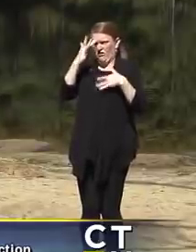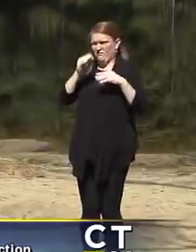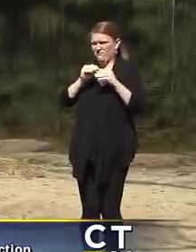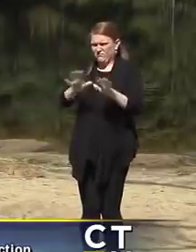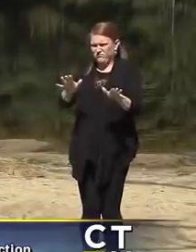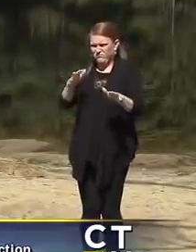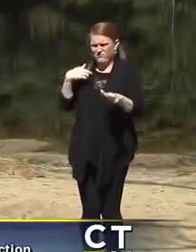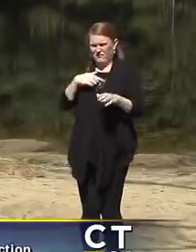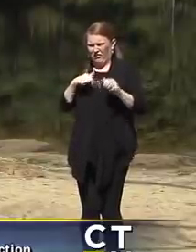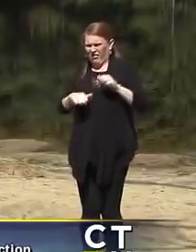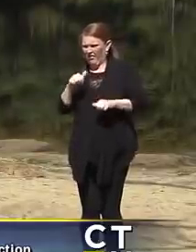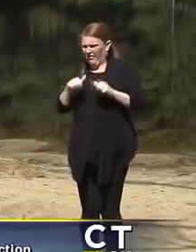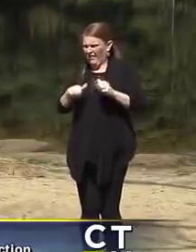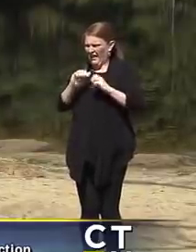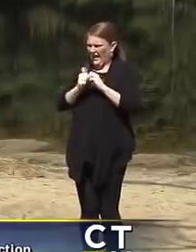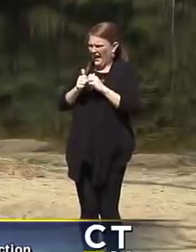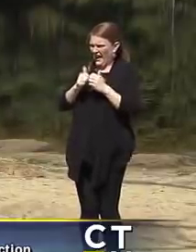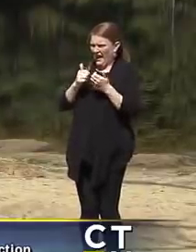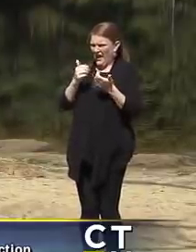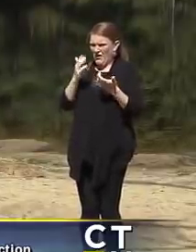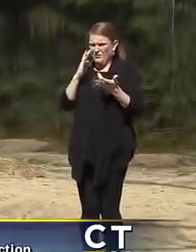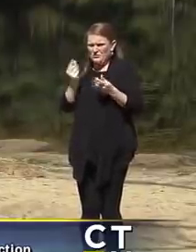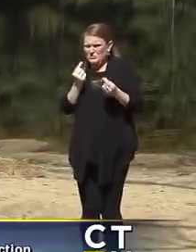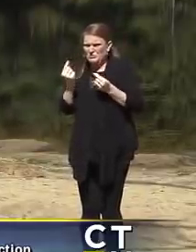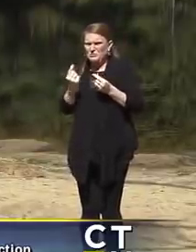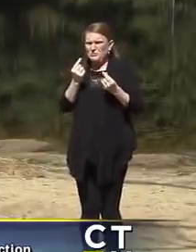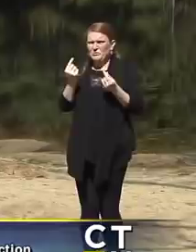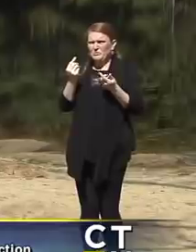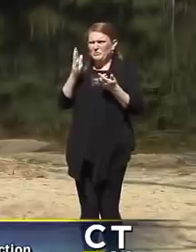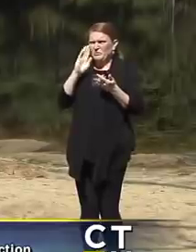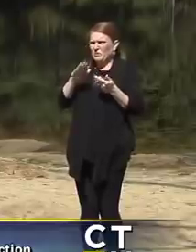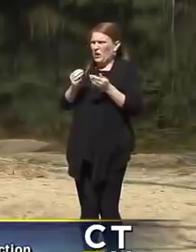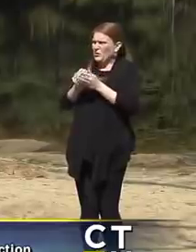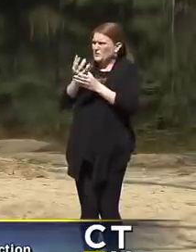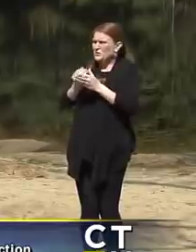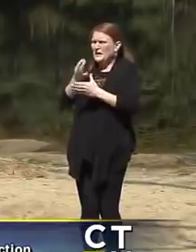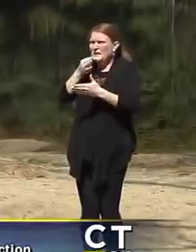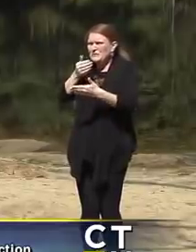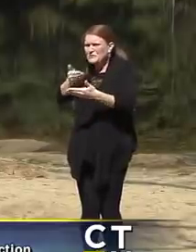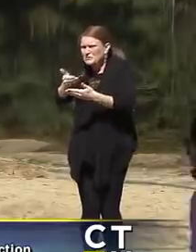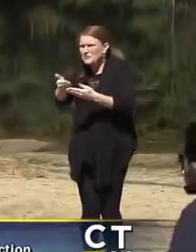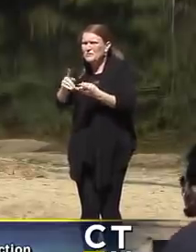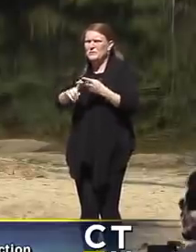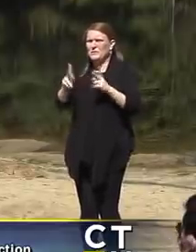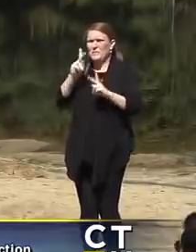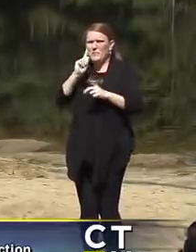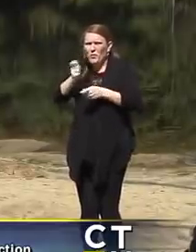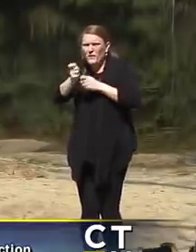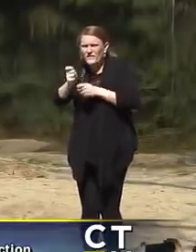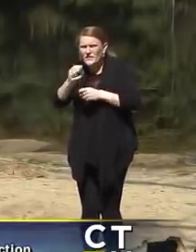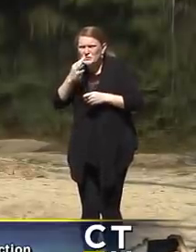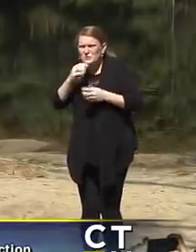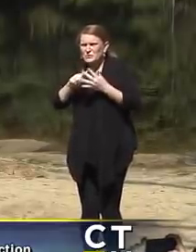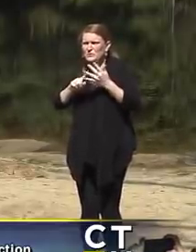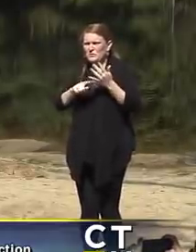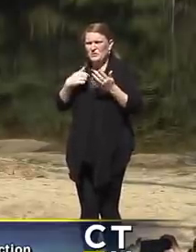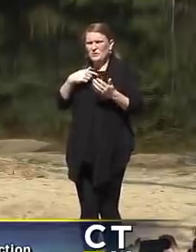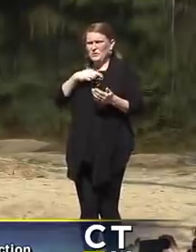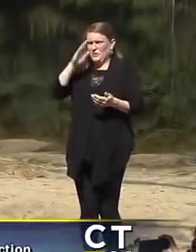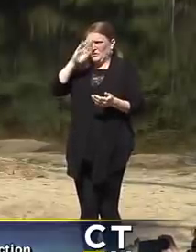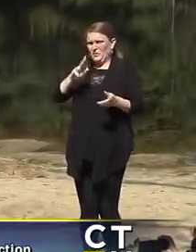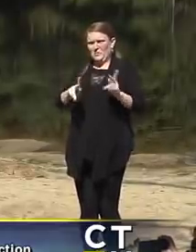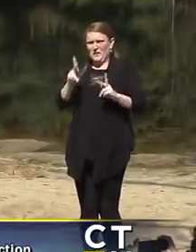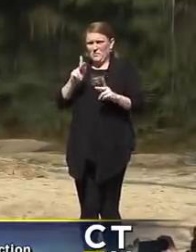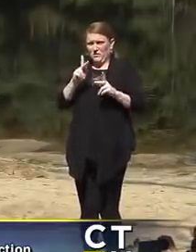fishing season coming up and spring weather getting nicer. And we knew that people needed to have something that they could do to make